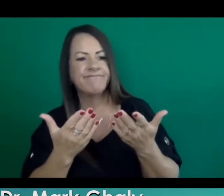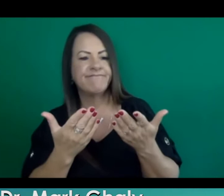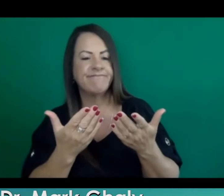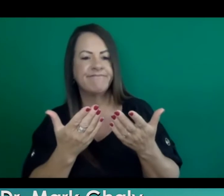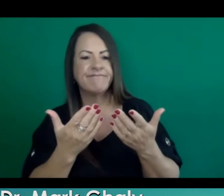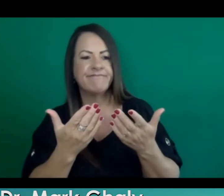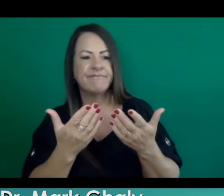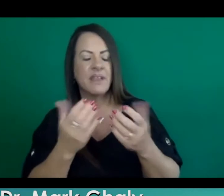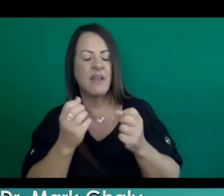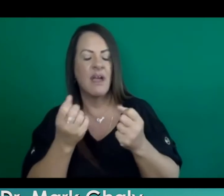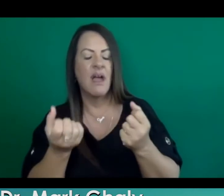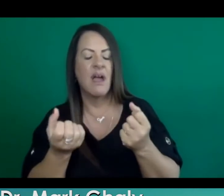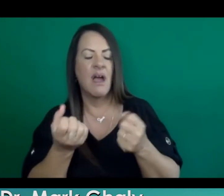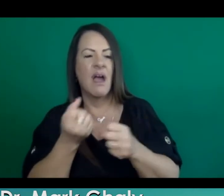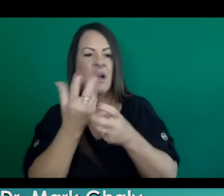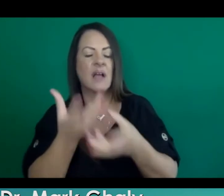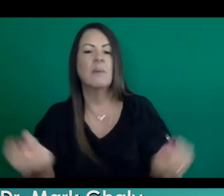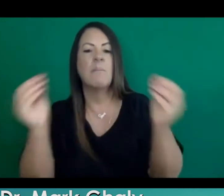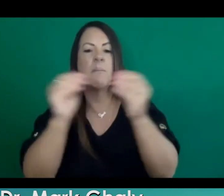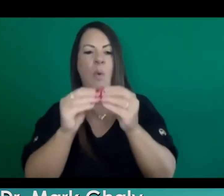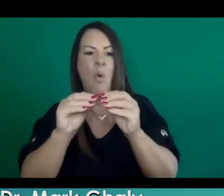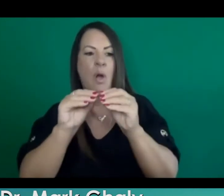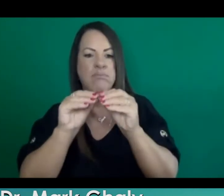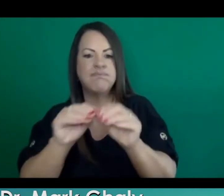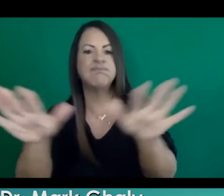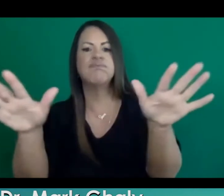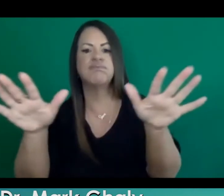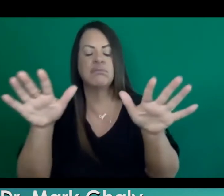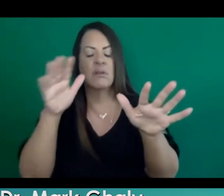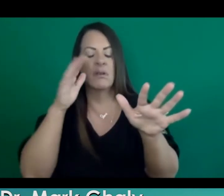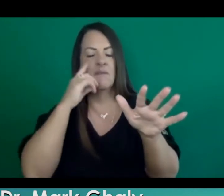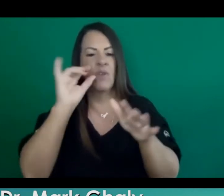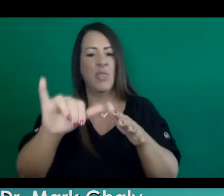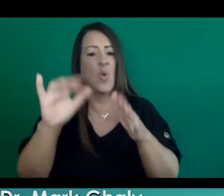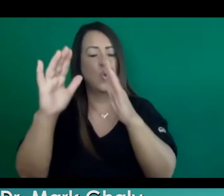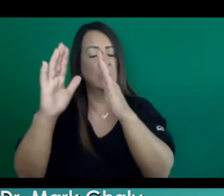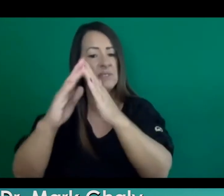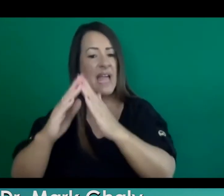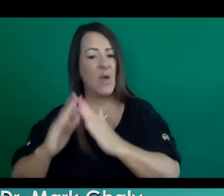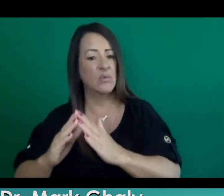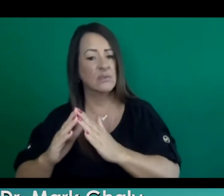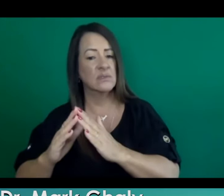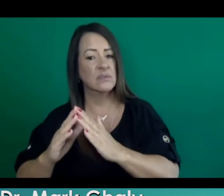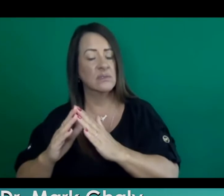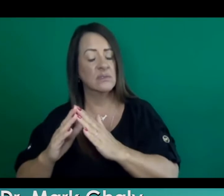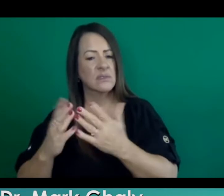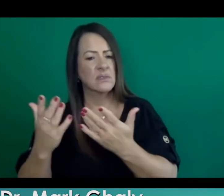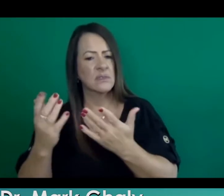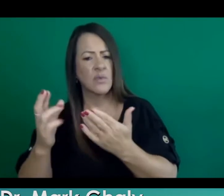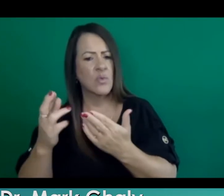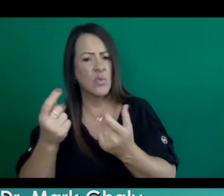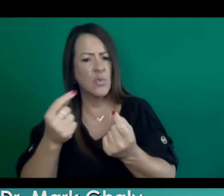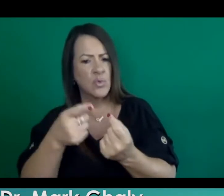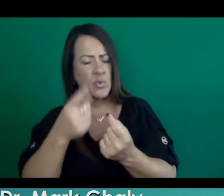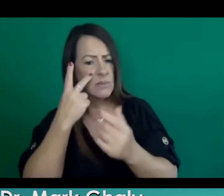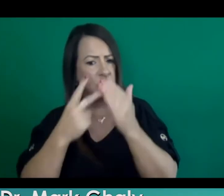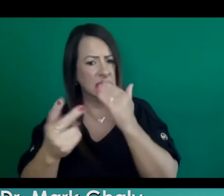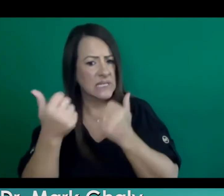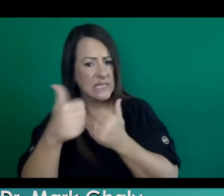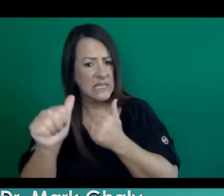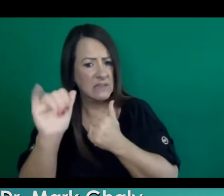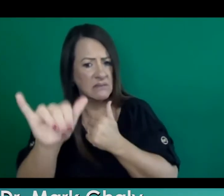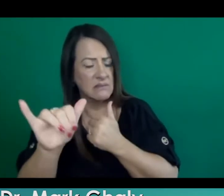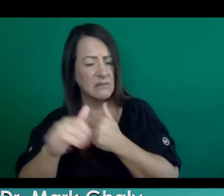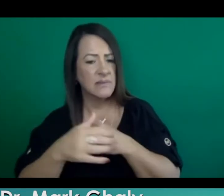of infection in areas, especially those that are hard hit? Any anticipating of that challenge ahead? Yeah,